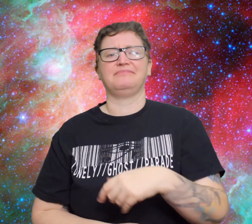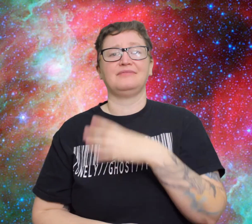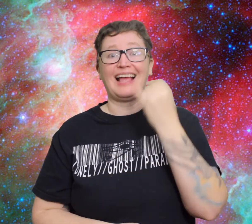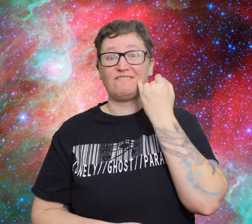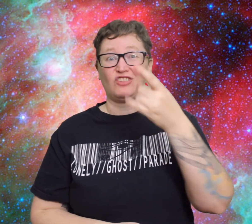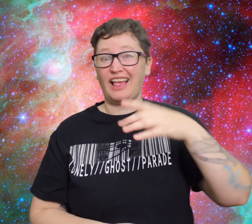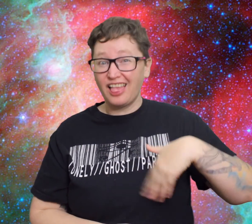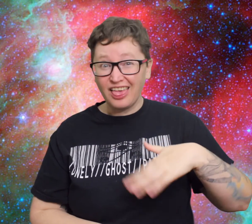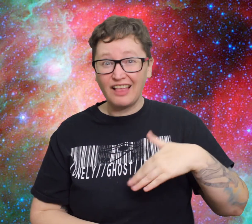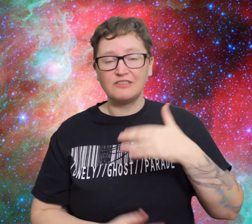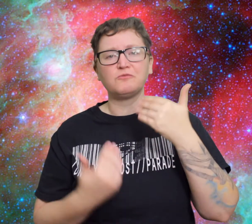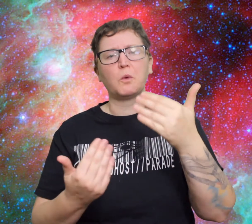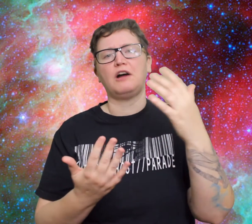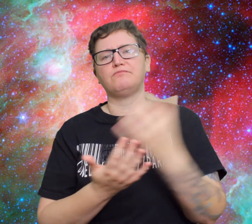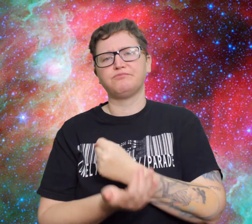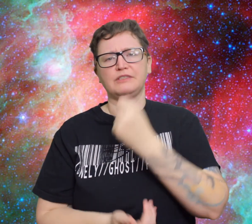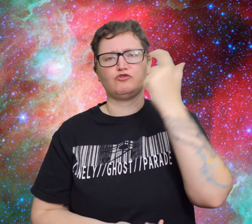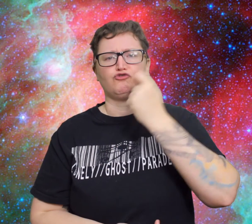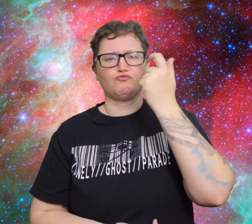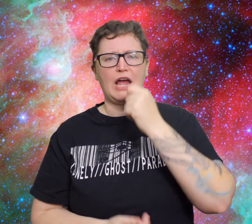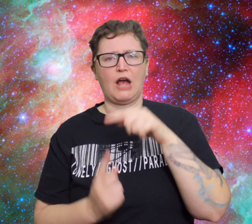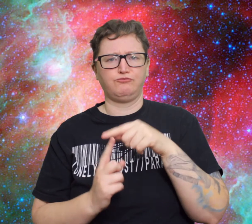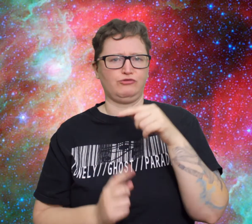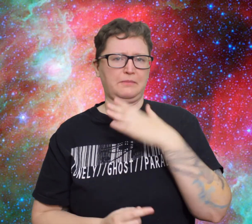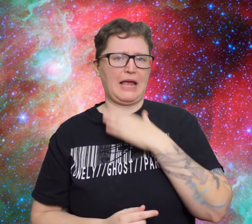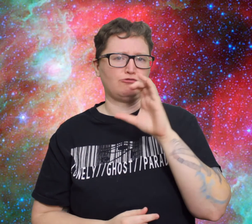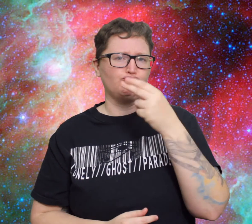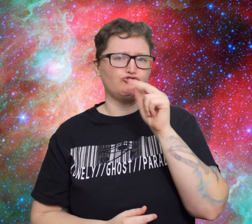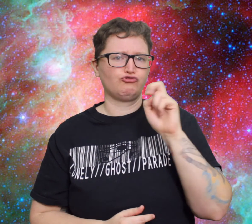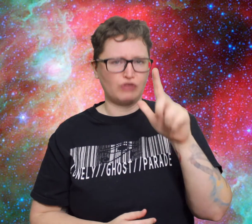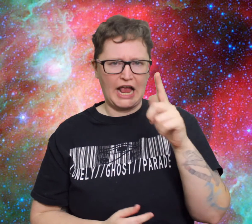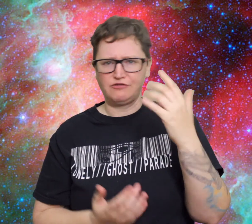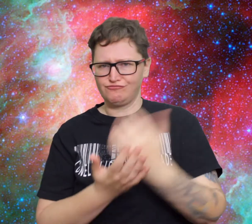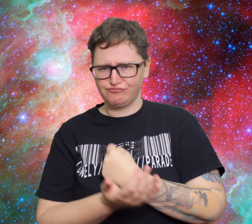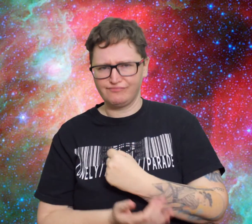click like. And if you haven't, please subscribe to my channel.